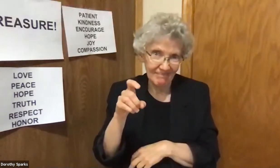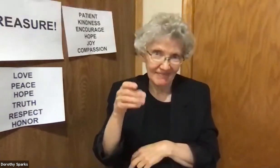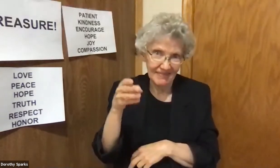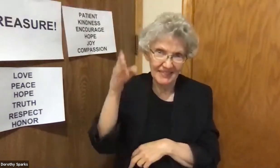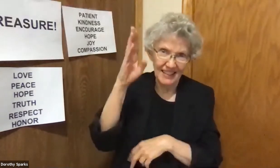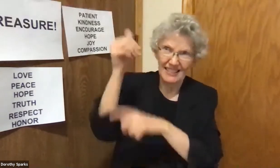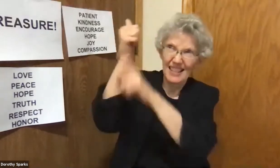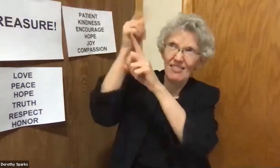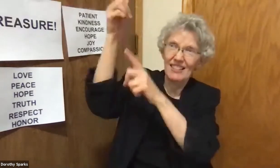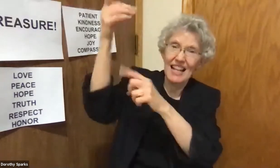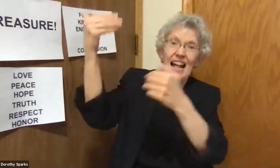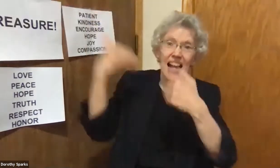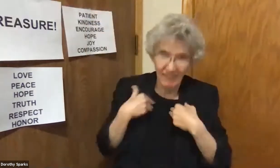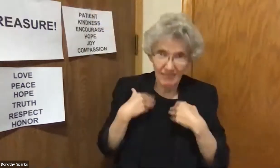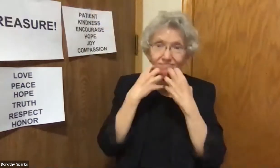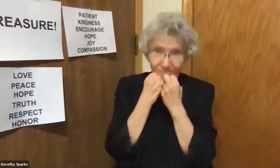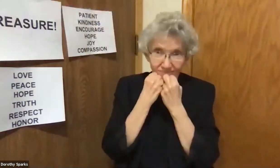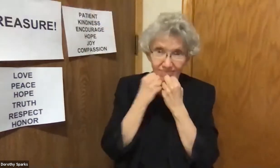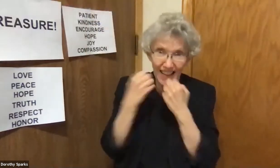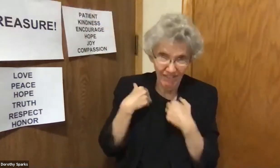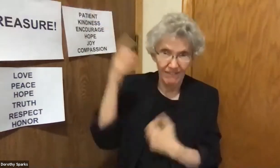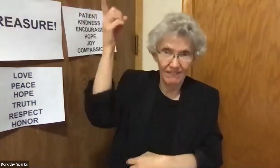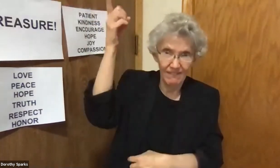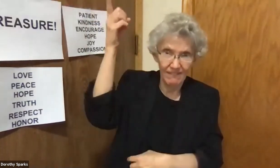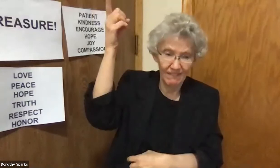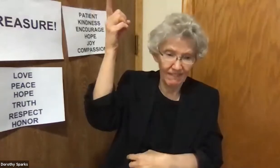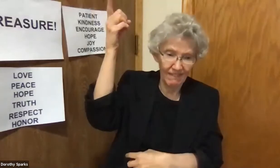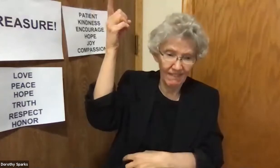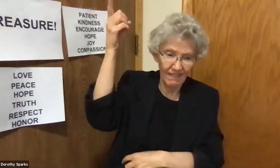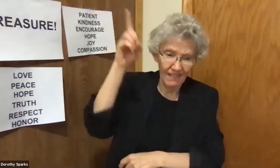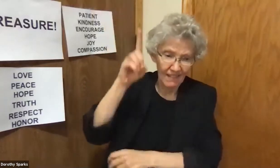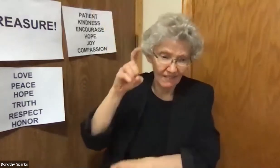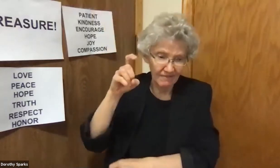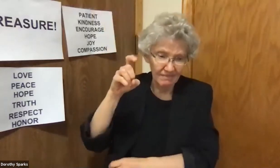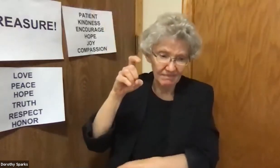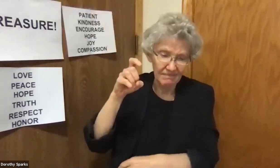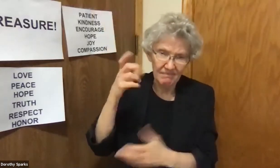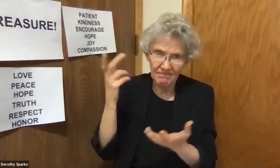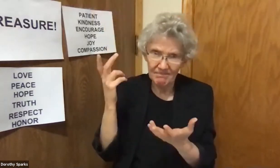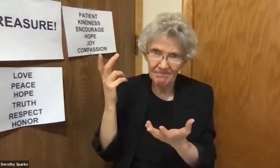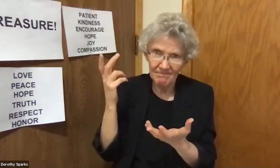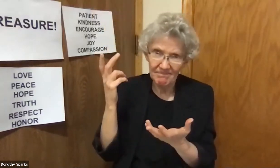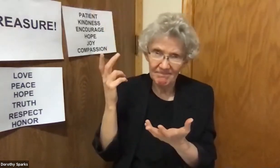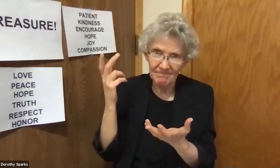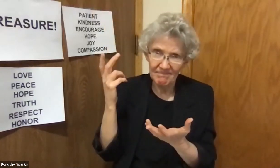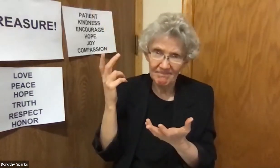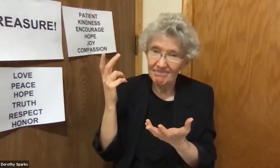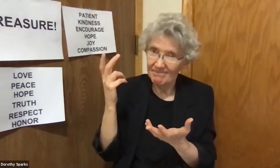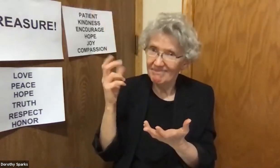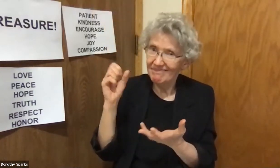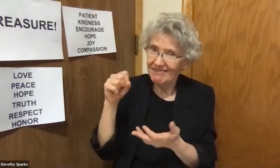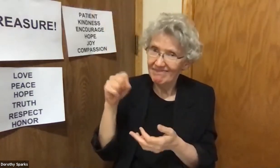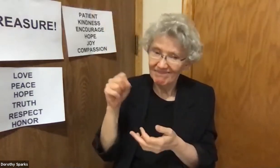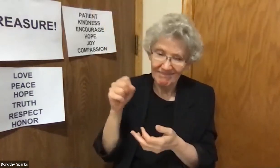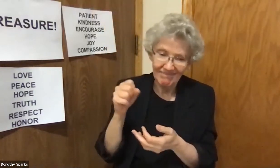well. So now, for my question for you is, do you think God has